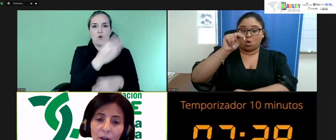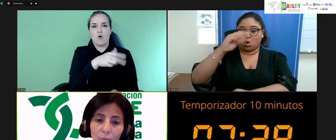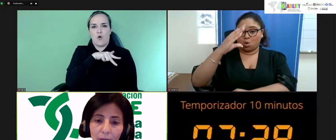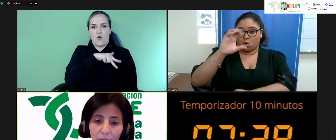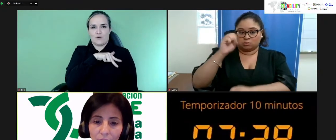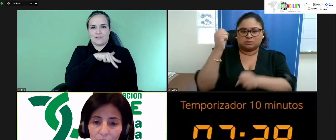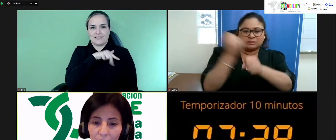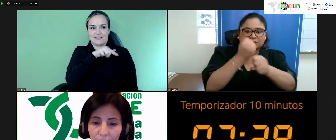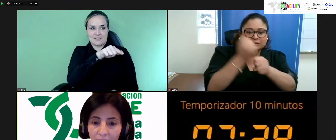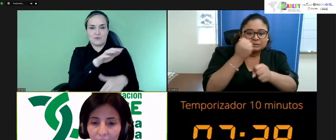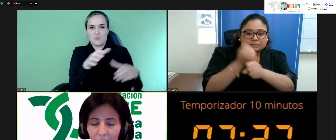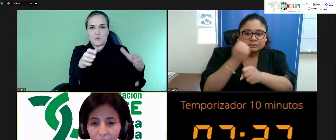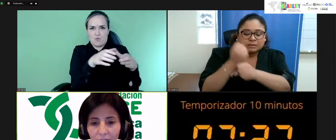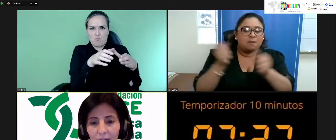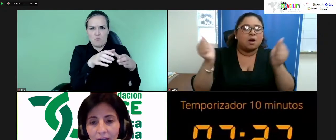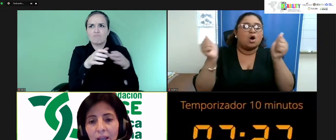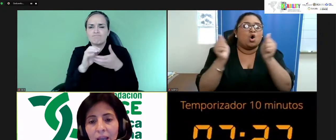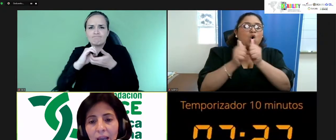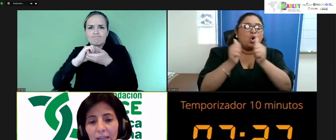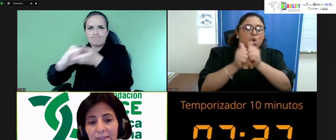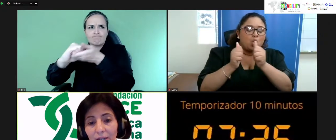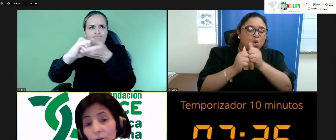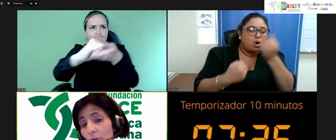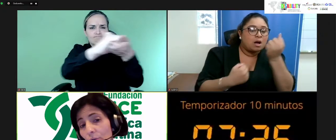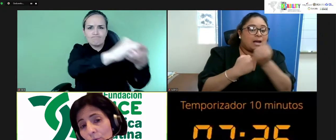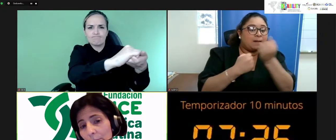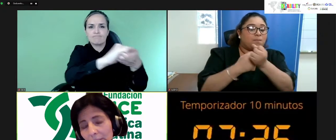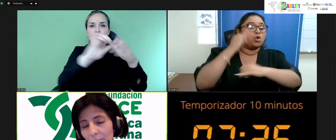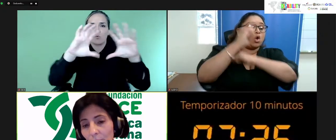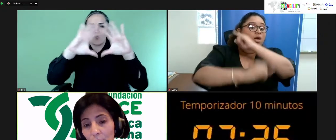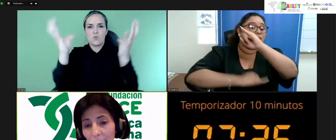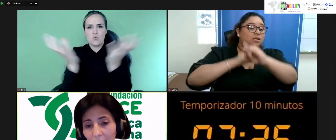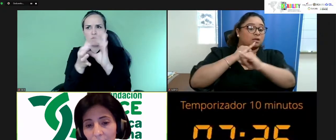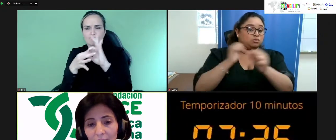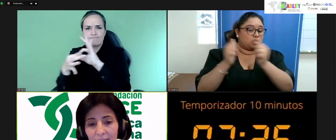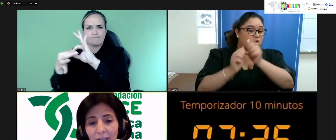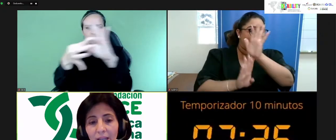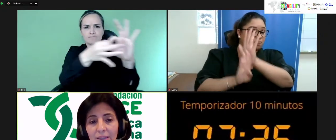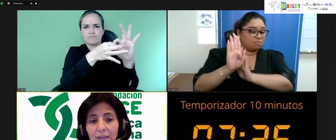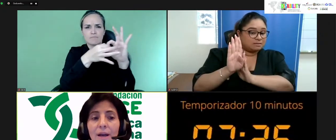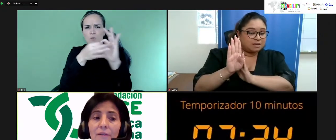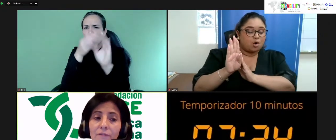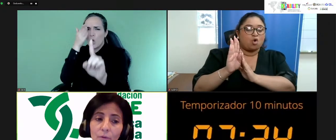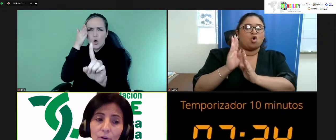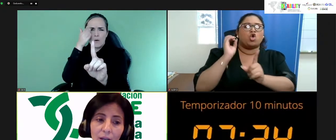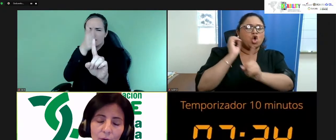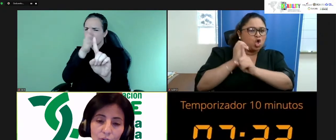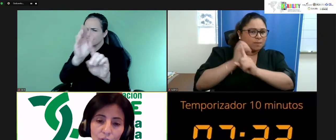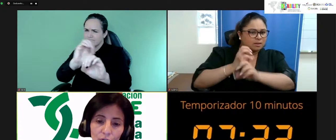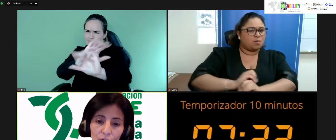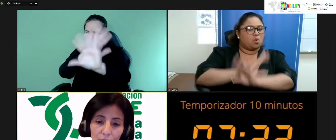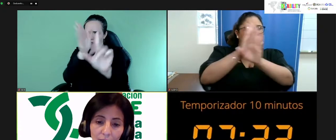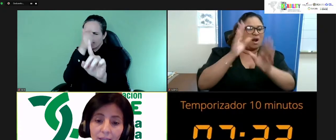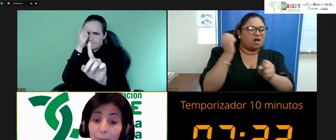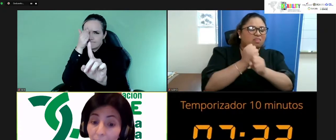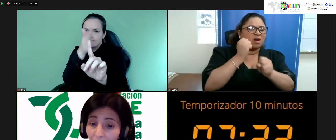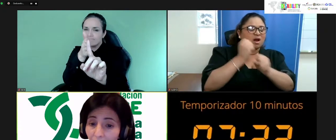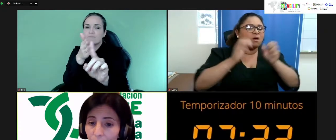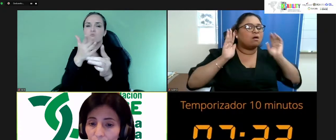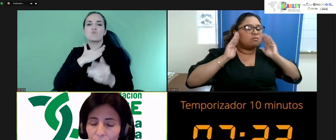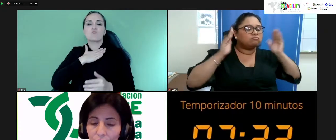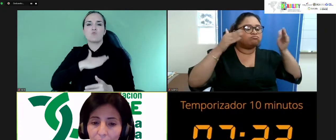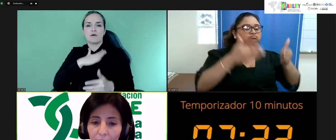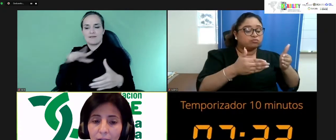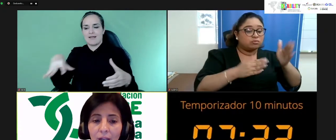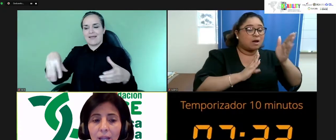group and we work in the cooperation framework uh towards development working in